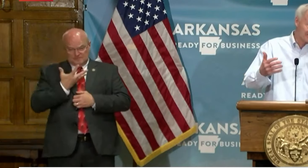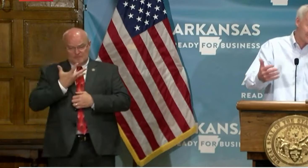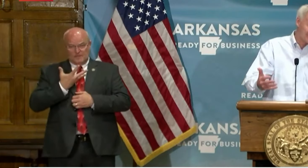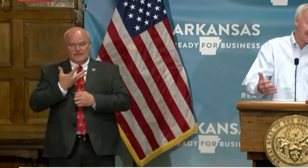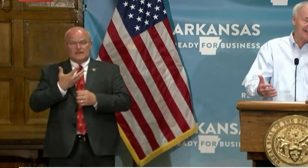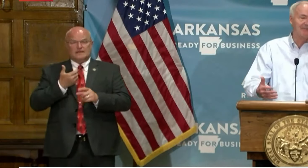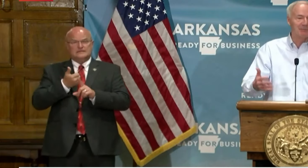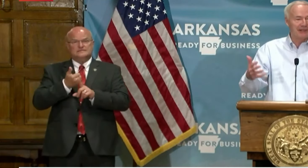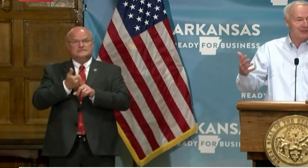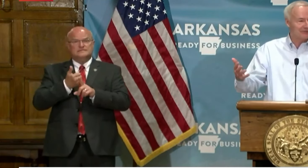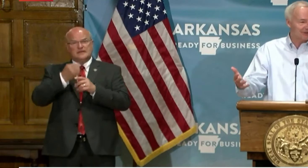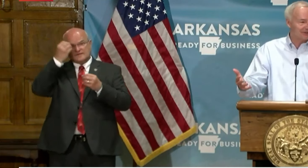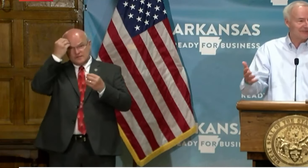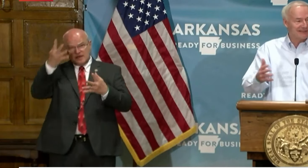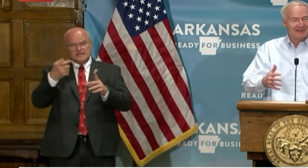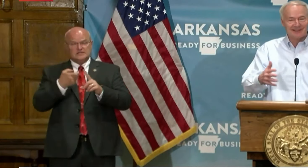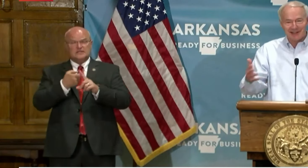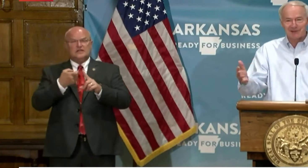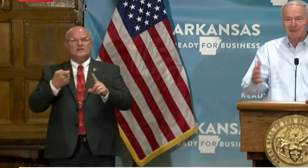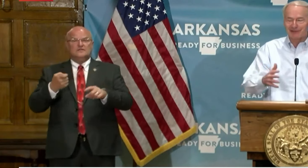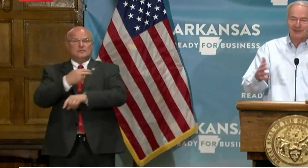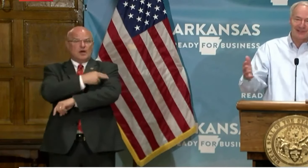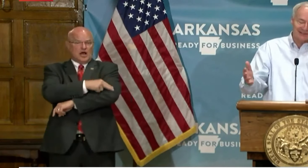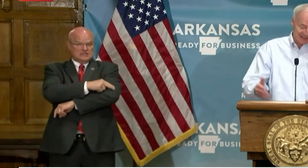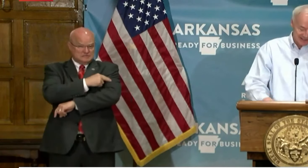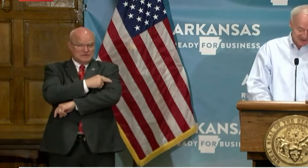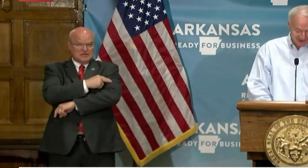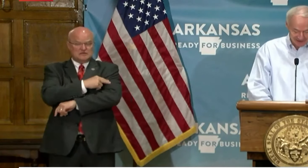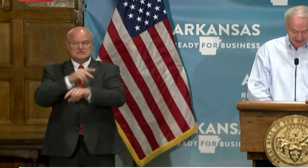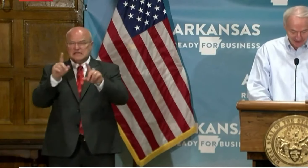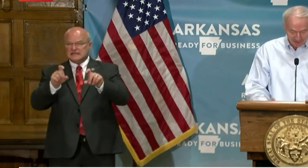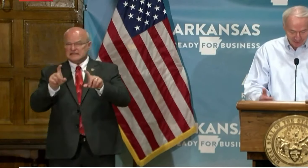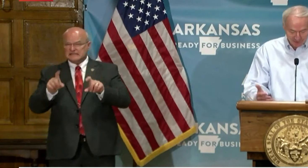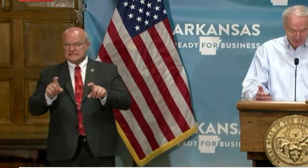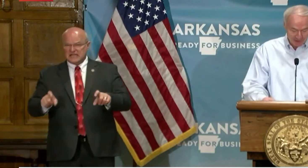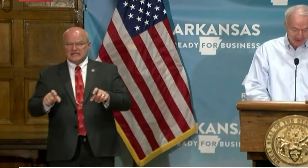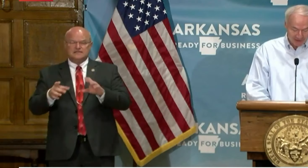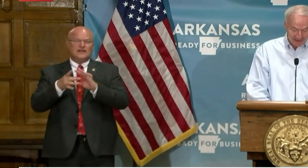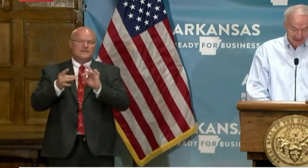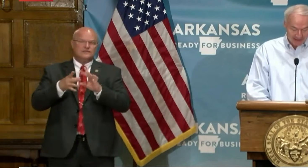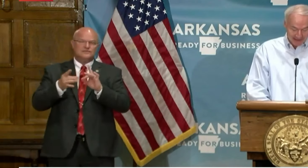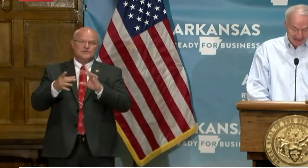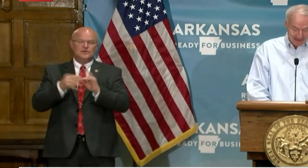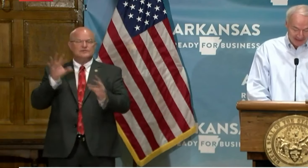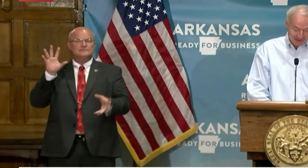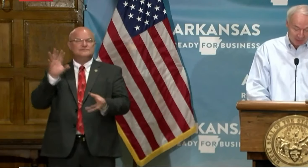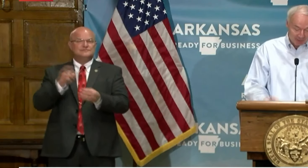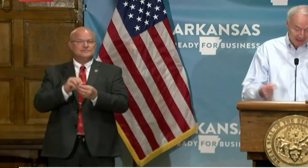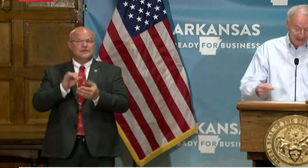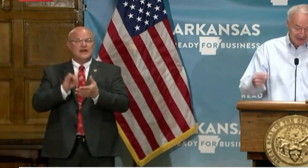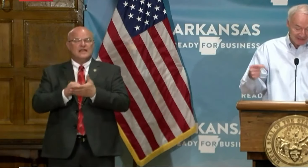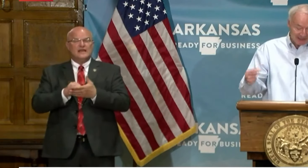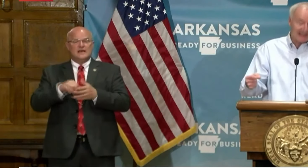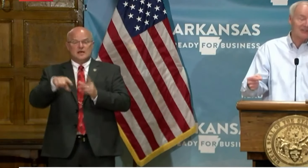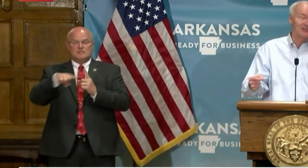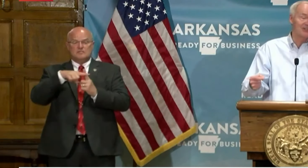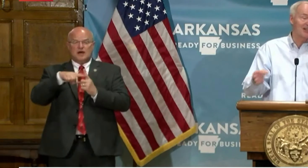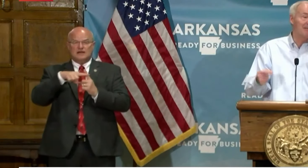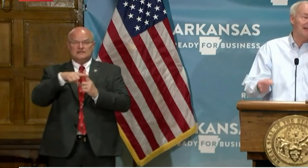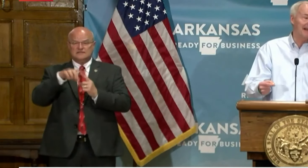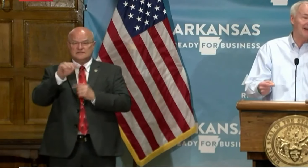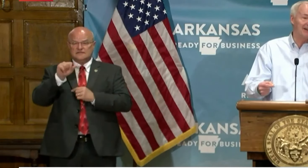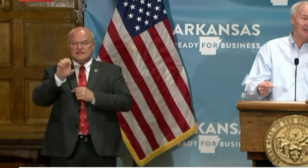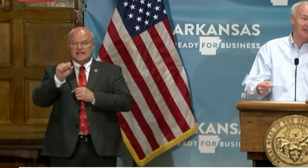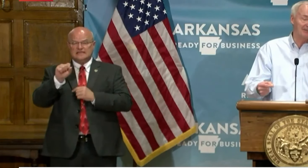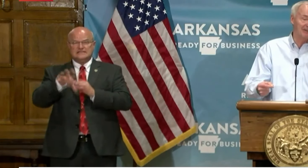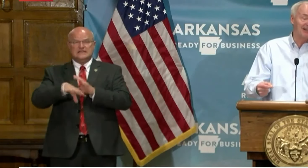who had information from hospitals and the test, and the story was that there were positive cases